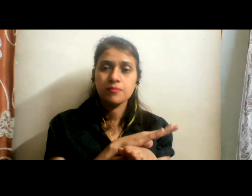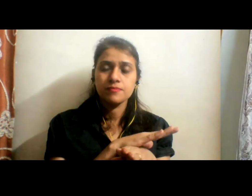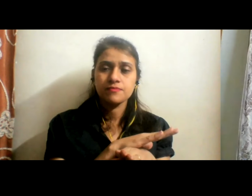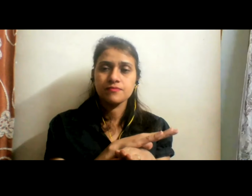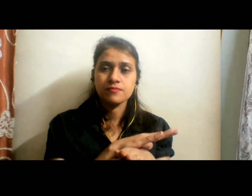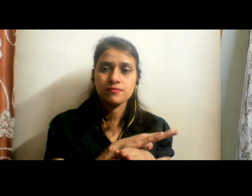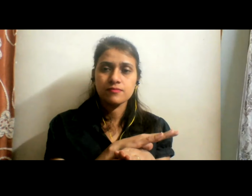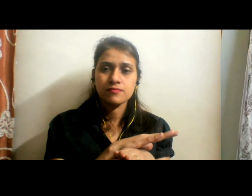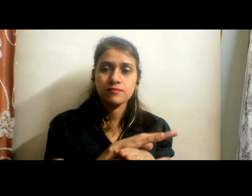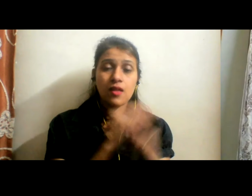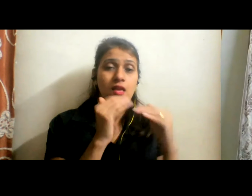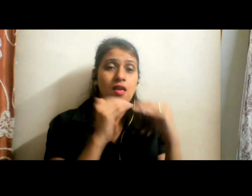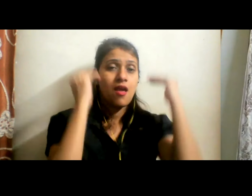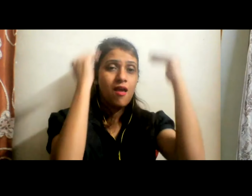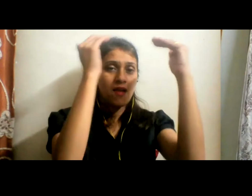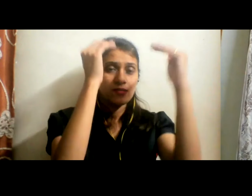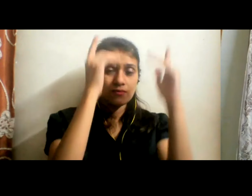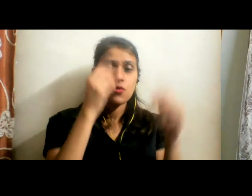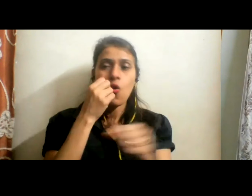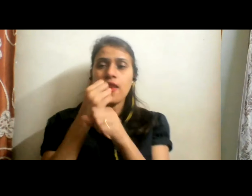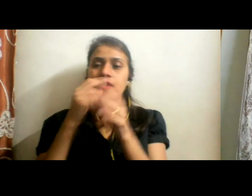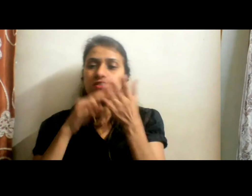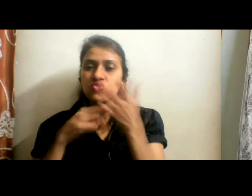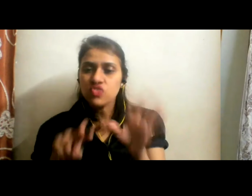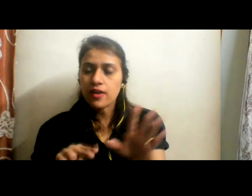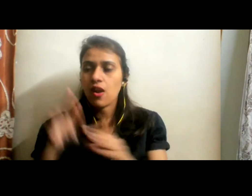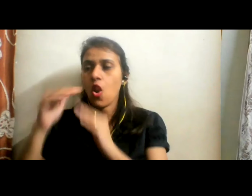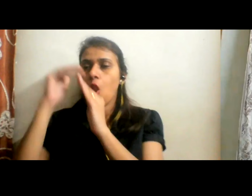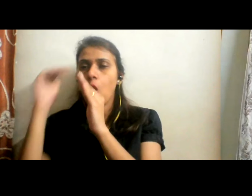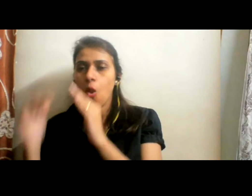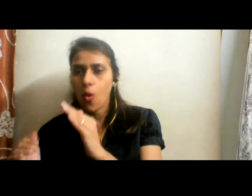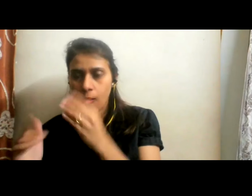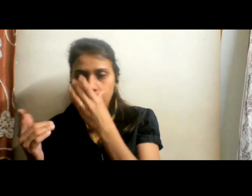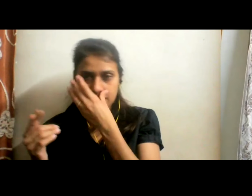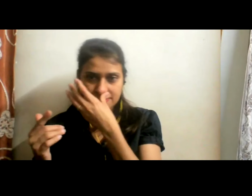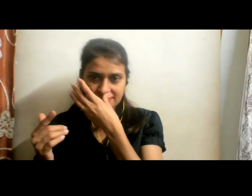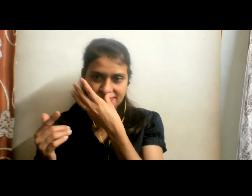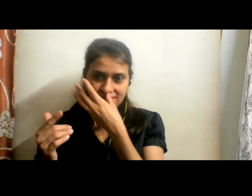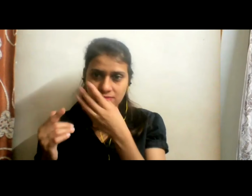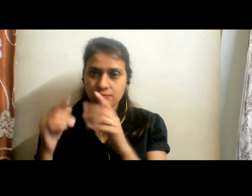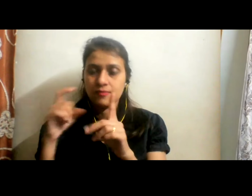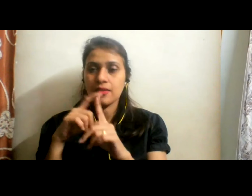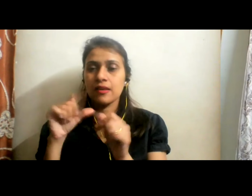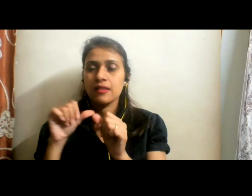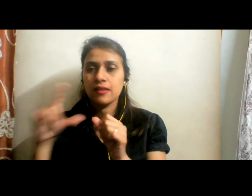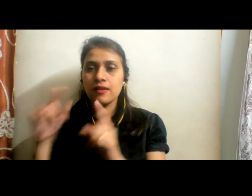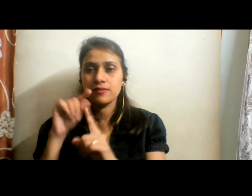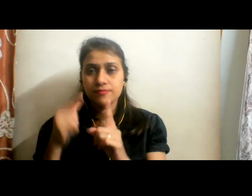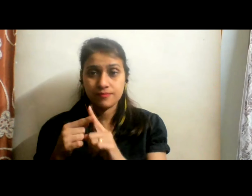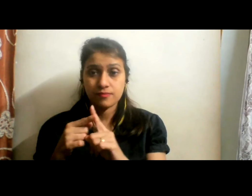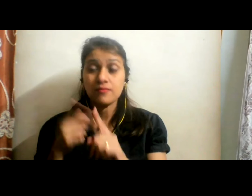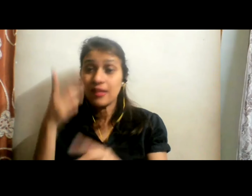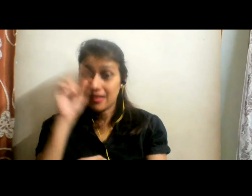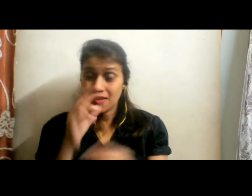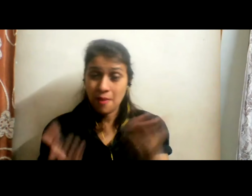women from the upper caste or the general category, or whatever you want to say. And then you collect, if you're measuring, again, if you're